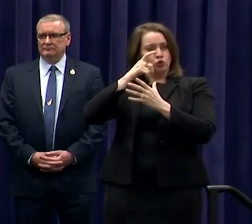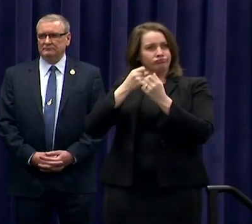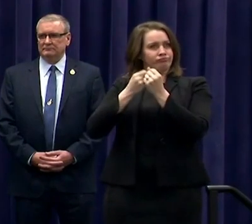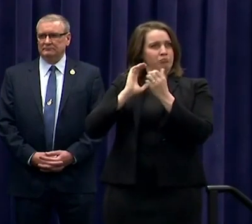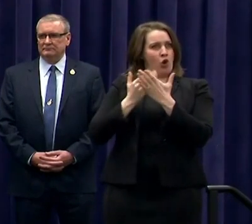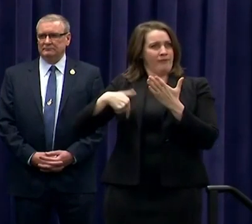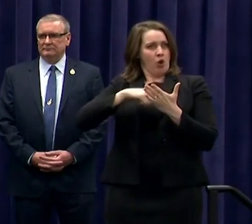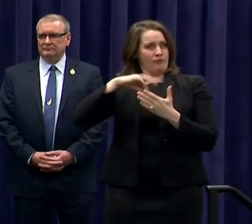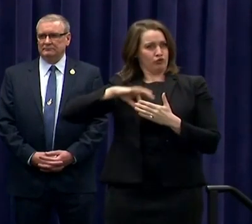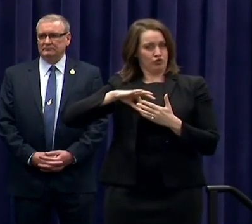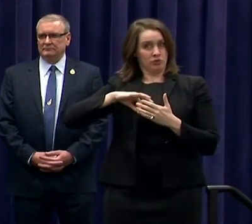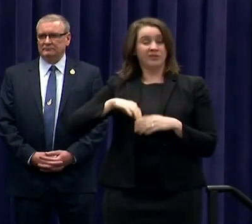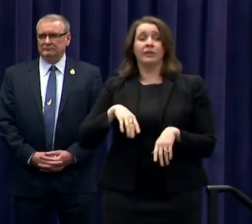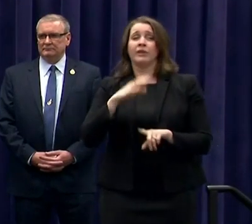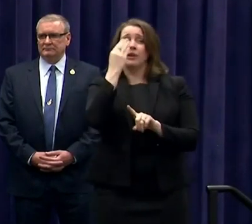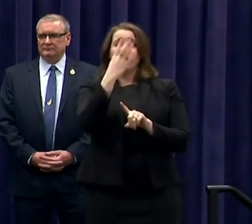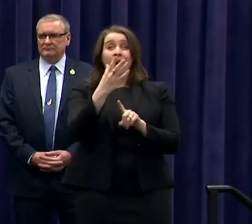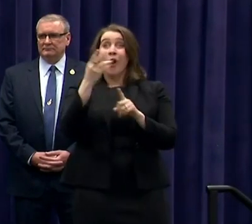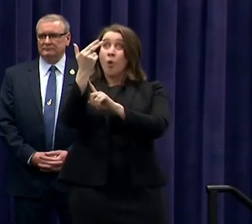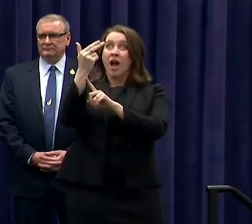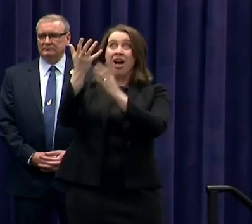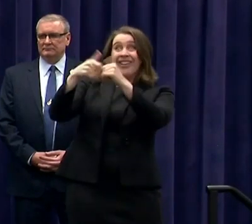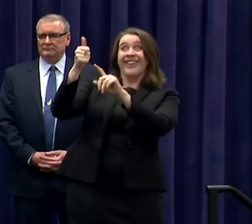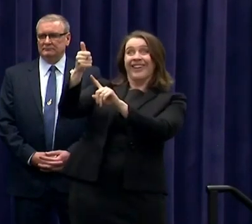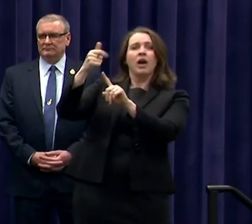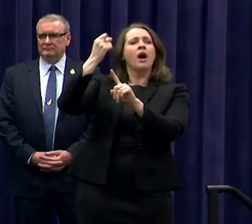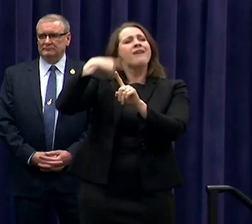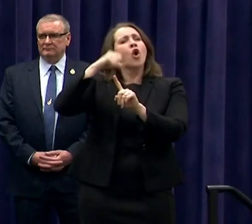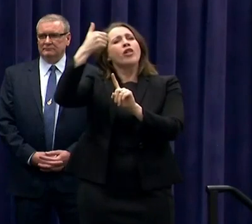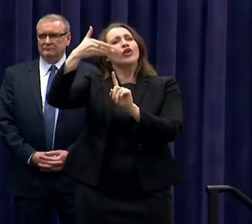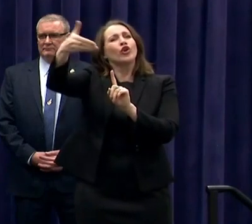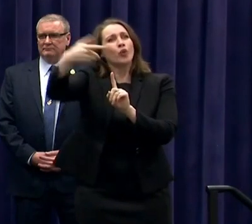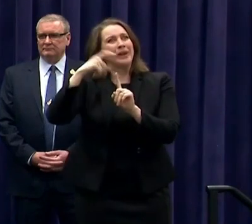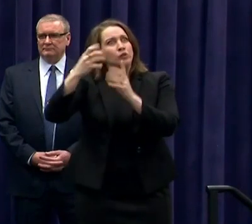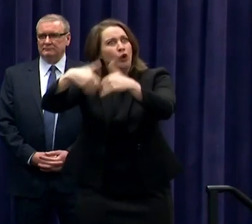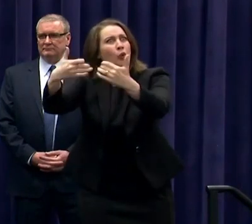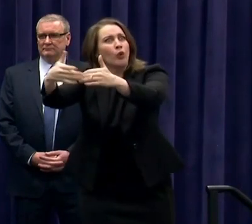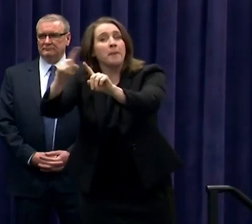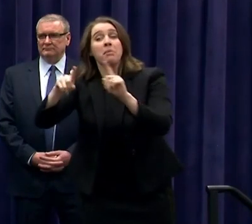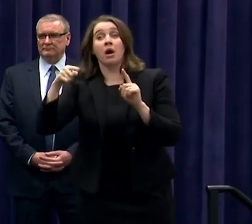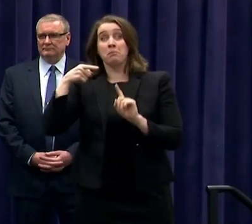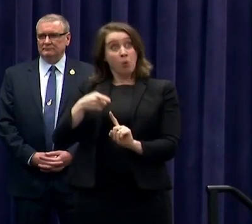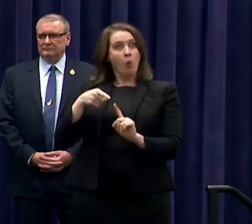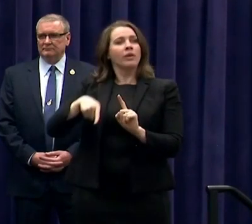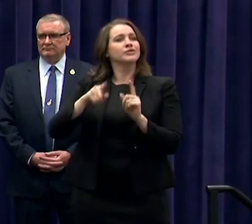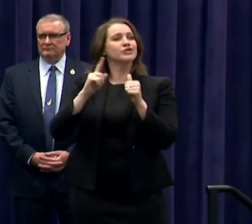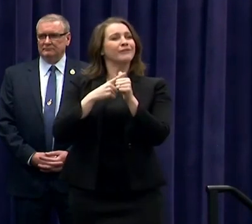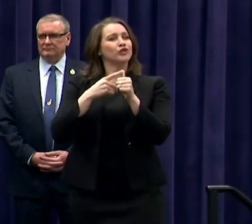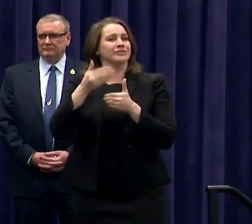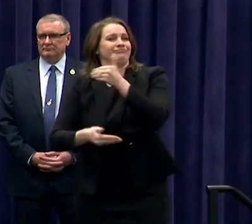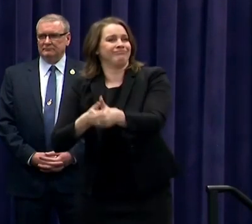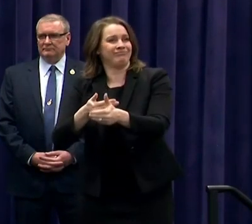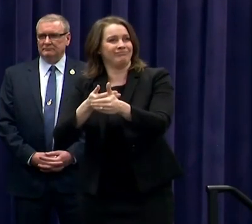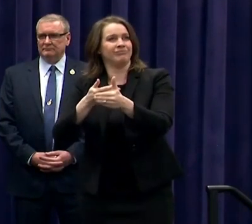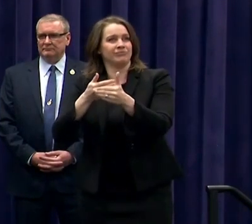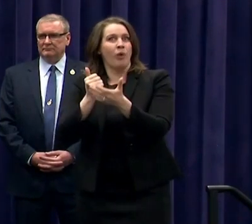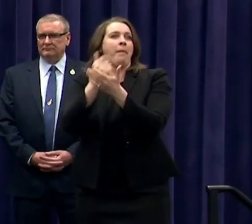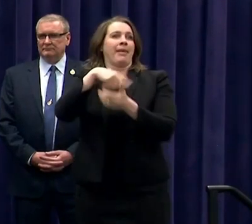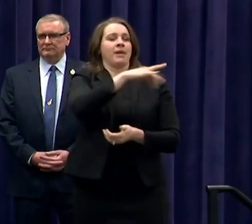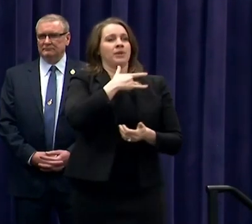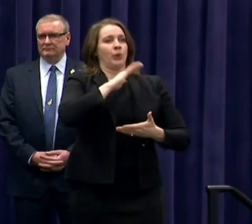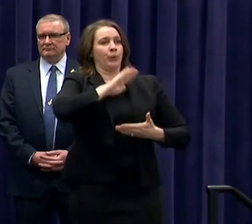out, this is a great step in the direction that we need to be. And so I thank you. I know there was a question